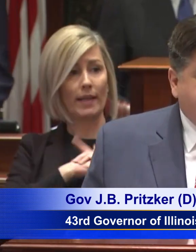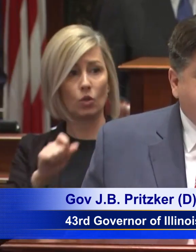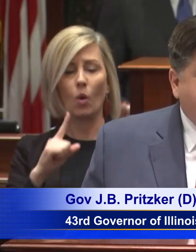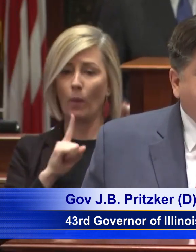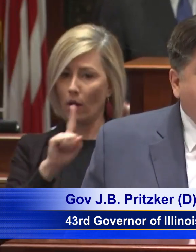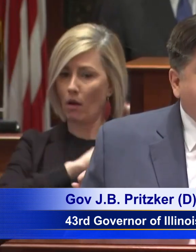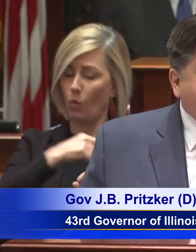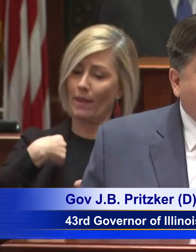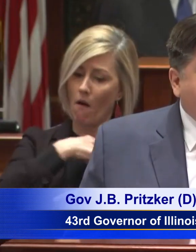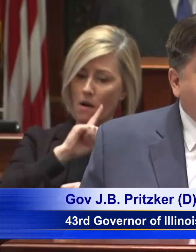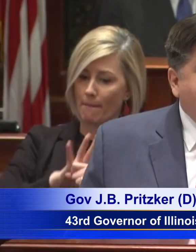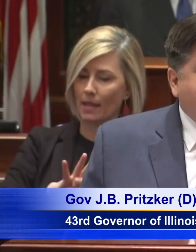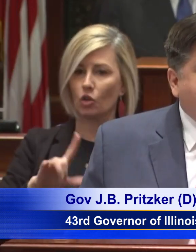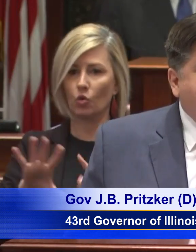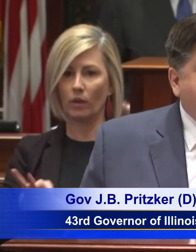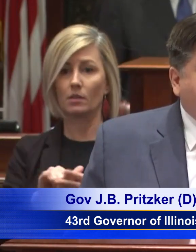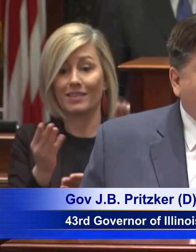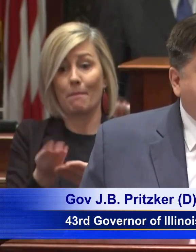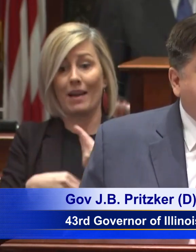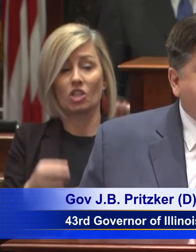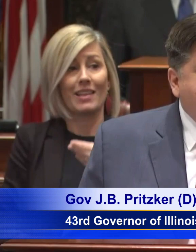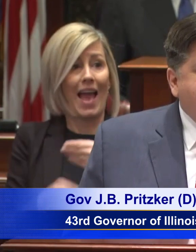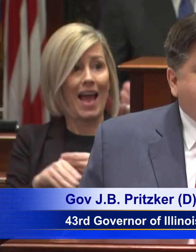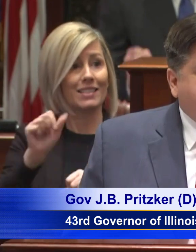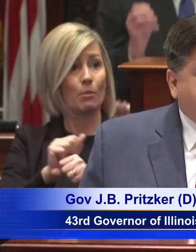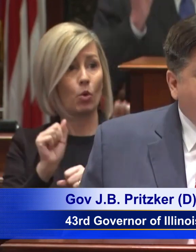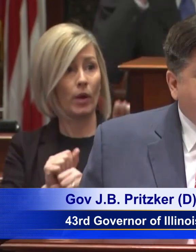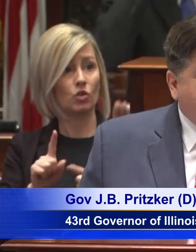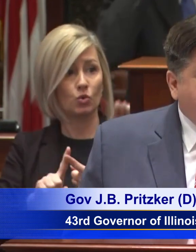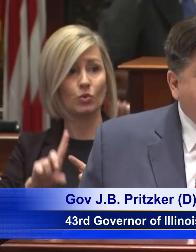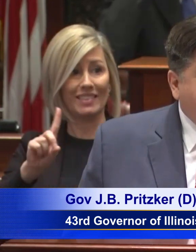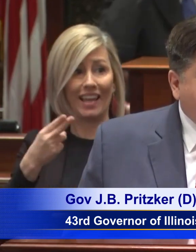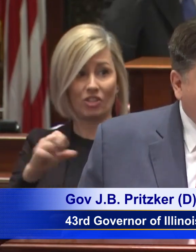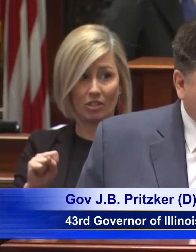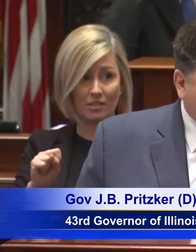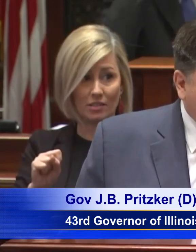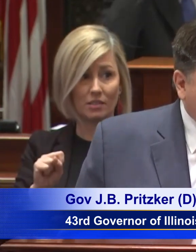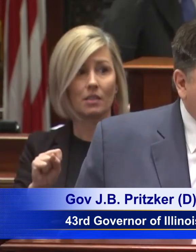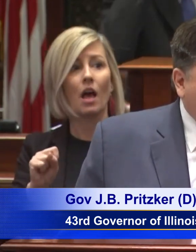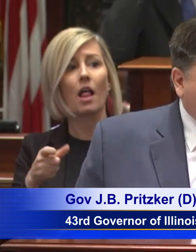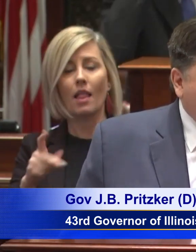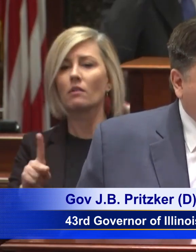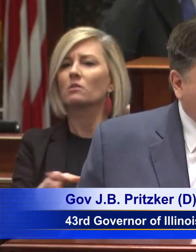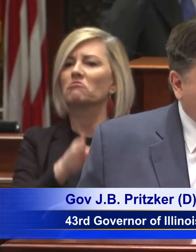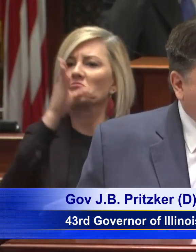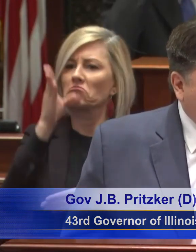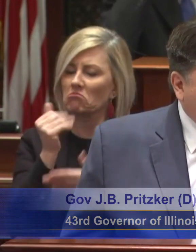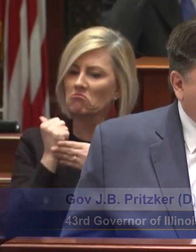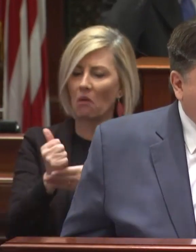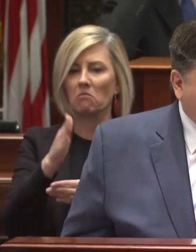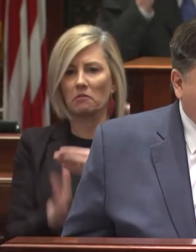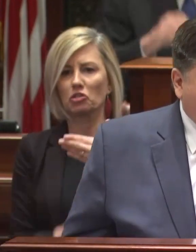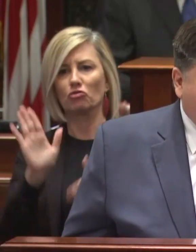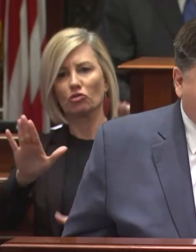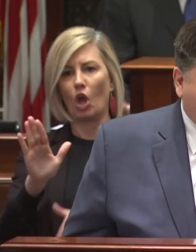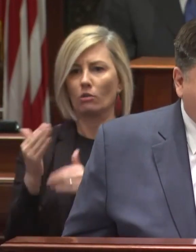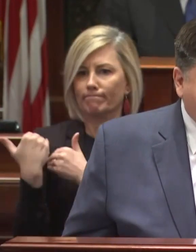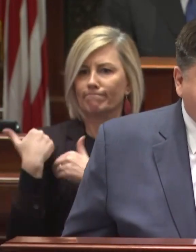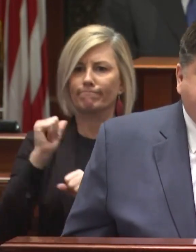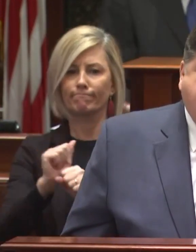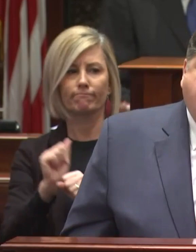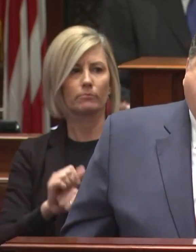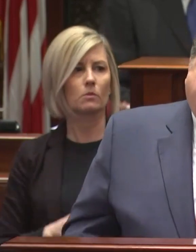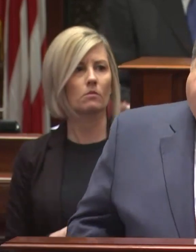doing it. And that's why this budget adds employees at the Department of Human Services, allowing them to help finish the